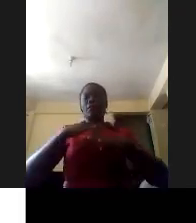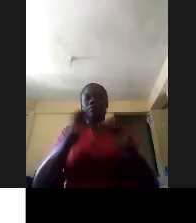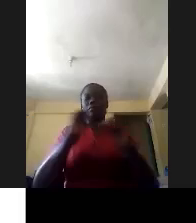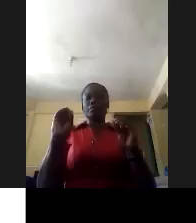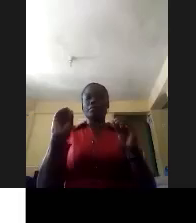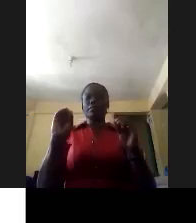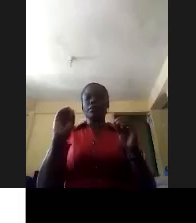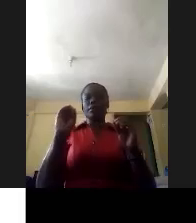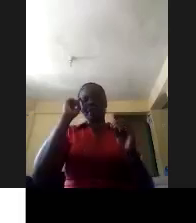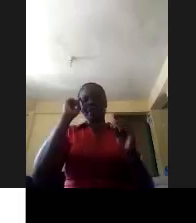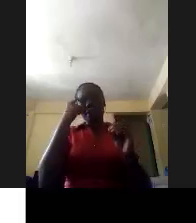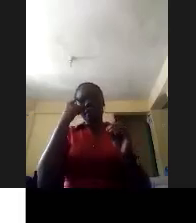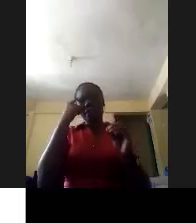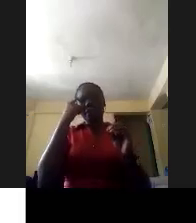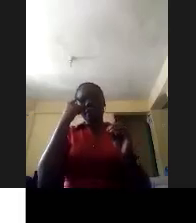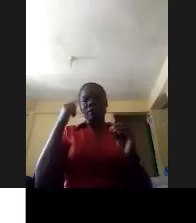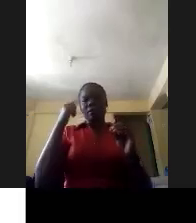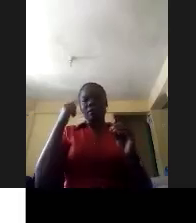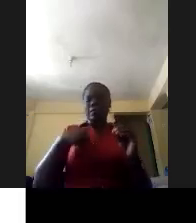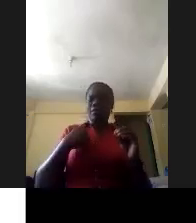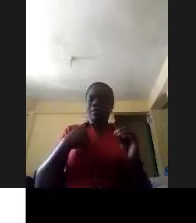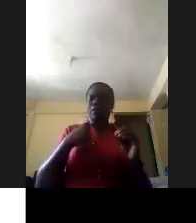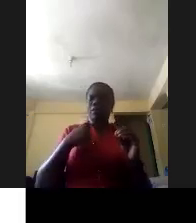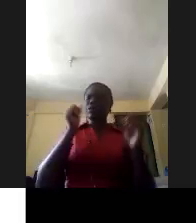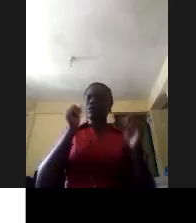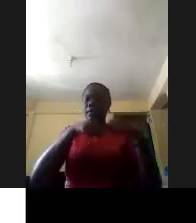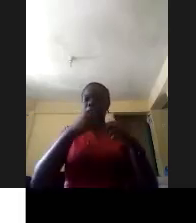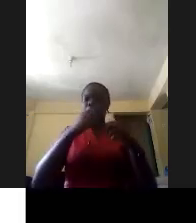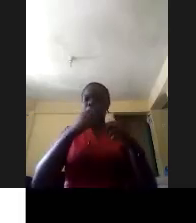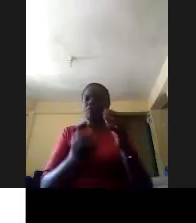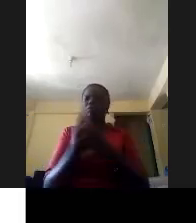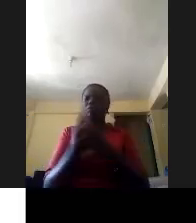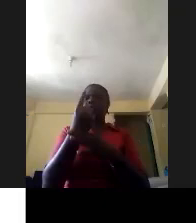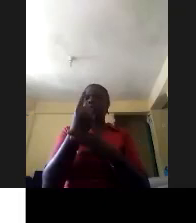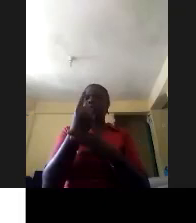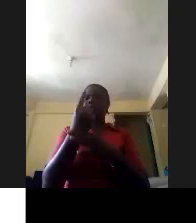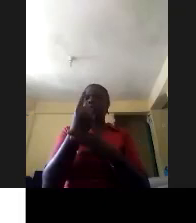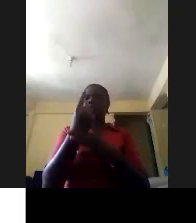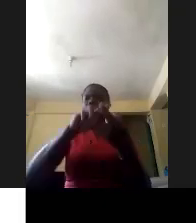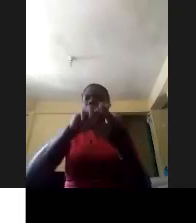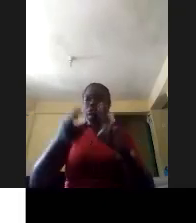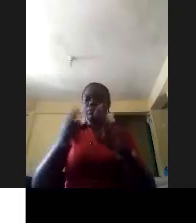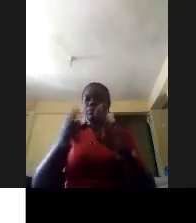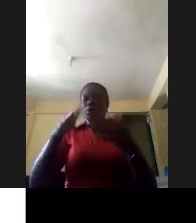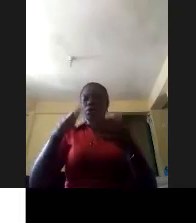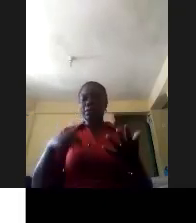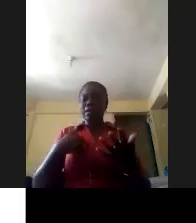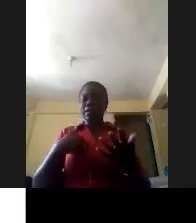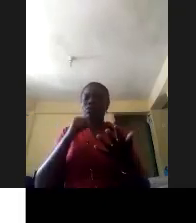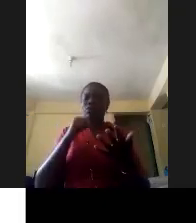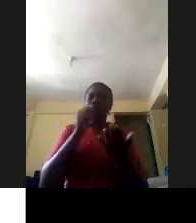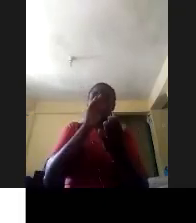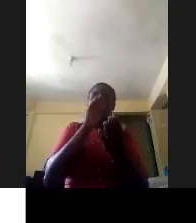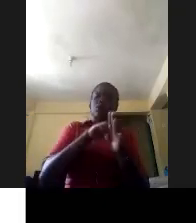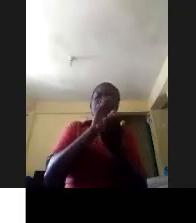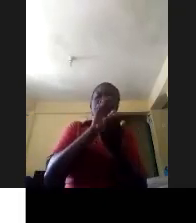I'm not capable of forming a relationship, or I'm not capable of maintaining a relationship. Yeah,